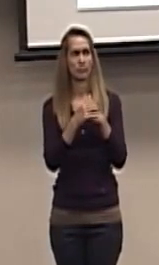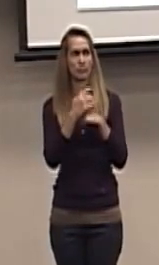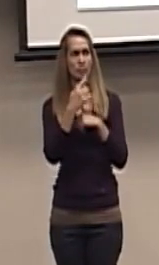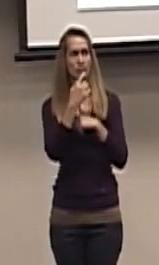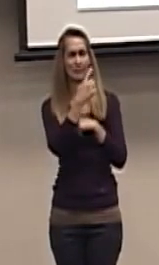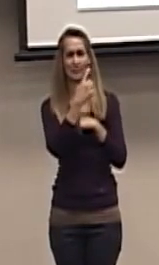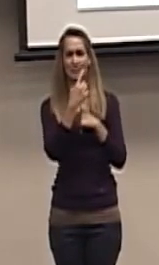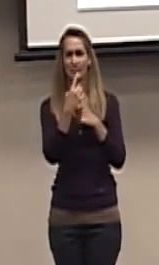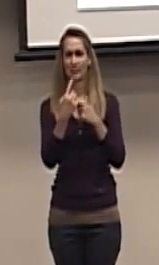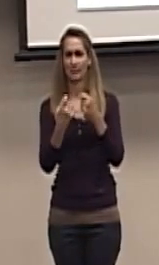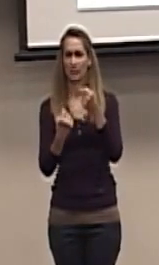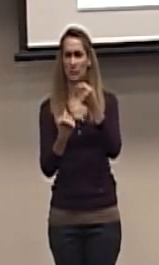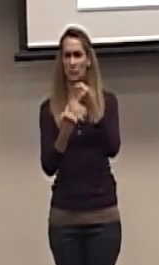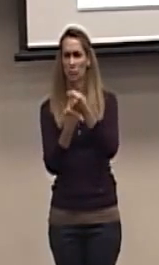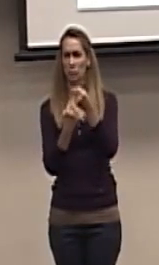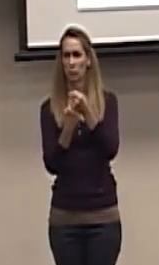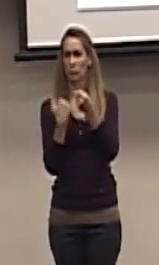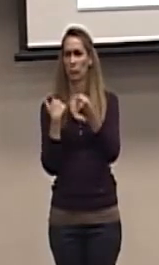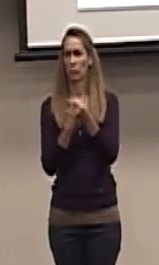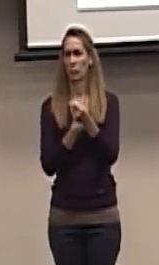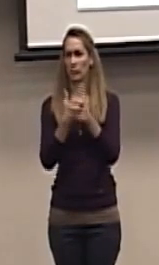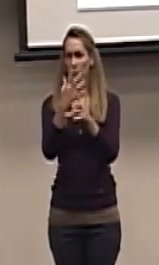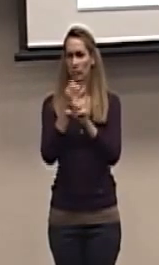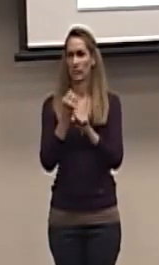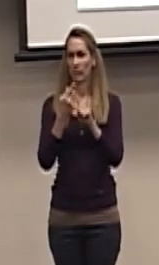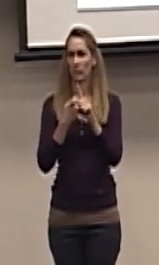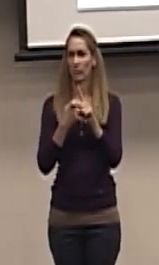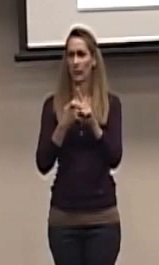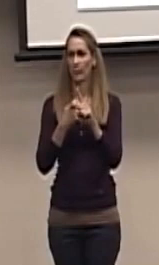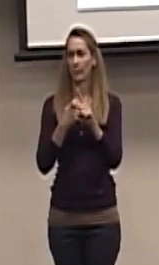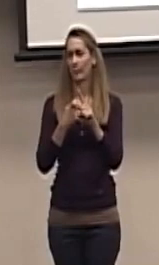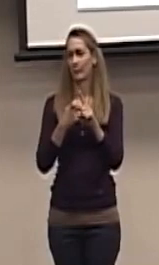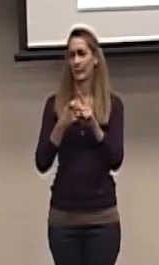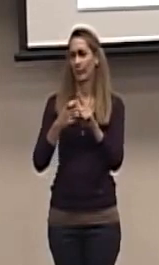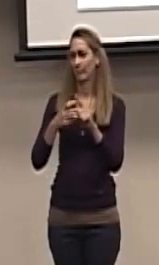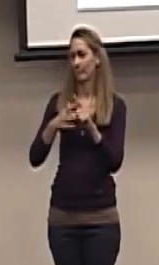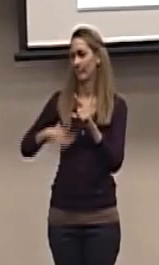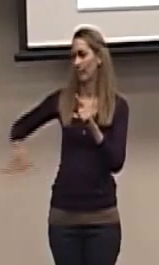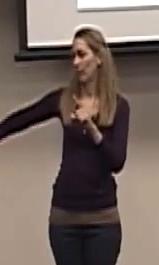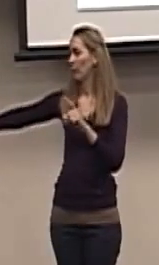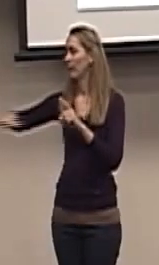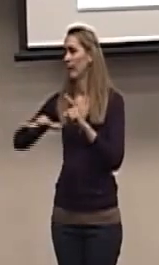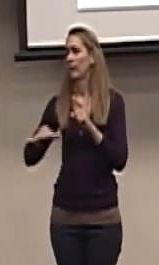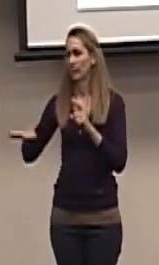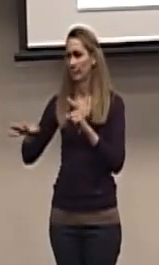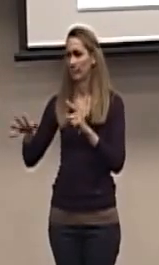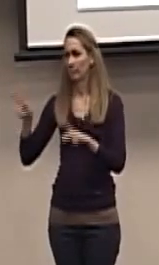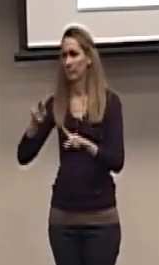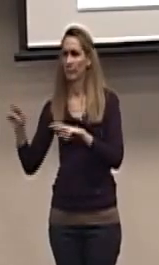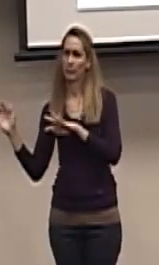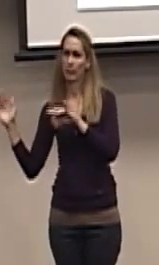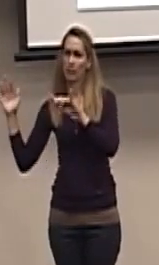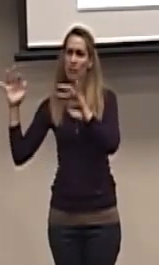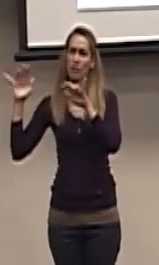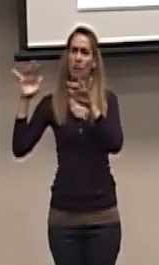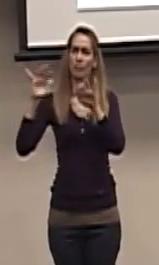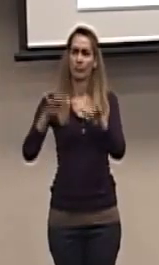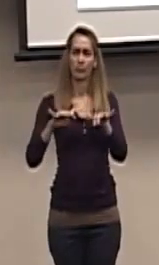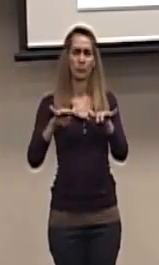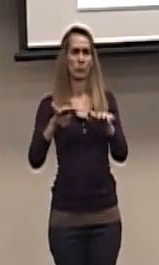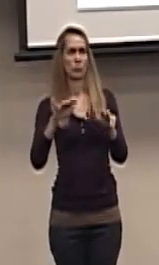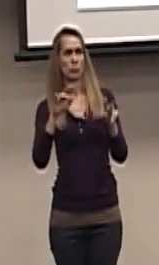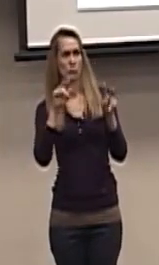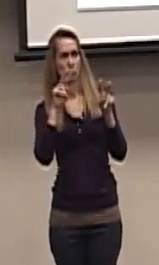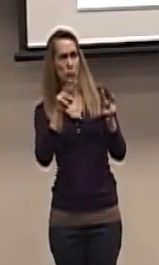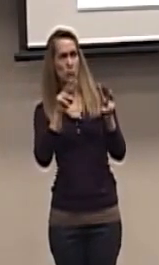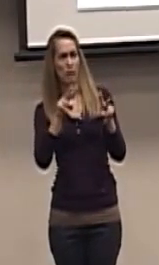receive from the local congregation during graduation. They come from all around the regions to